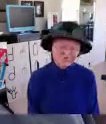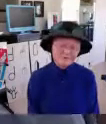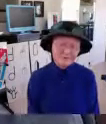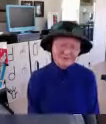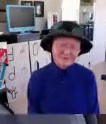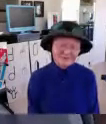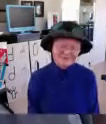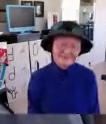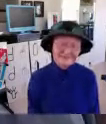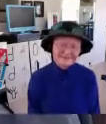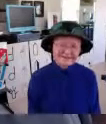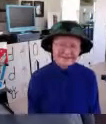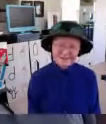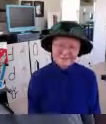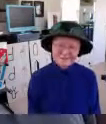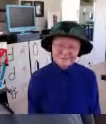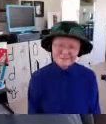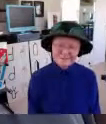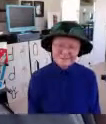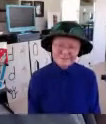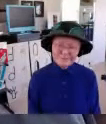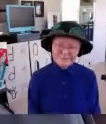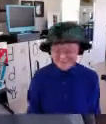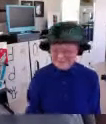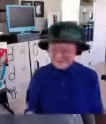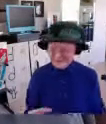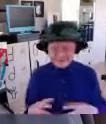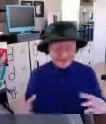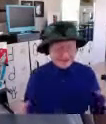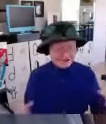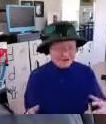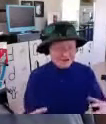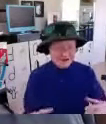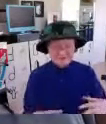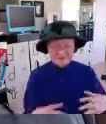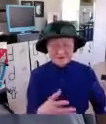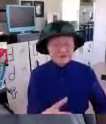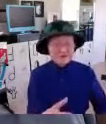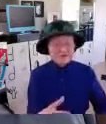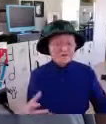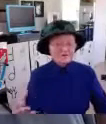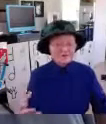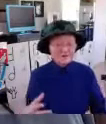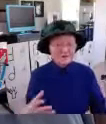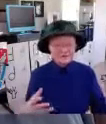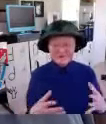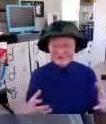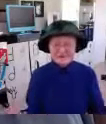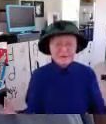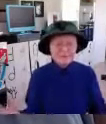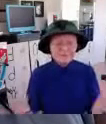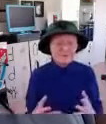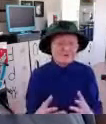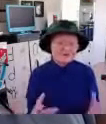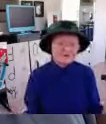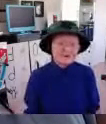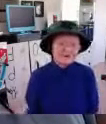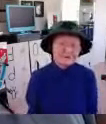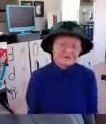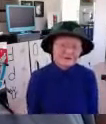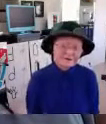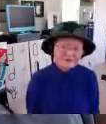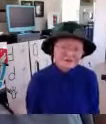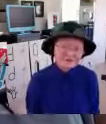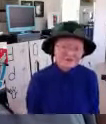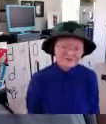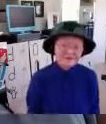project. As you said already, it's a combination of a dictionary for the everyday layperson who doesn't know anything about